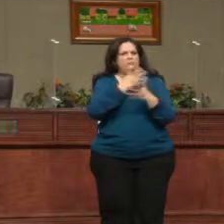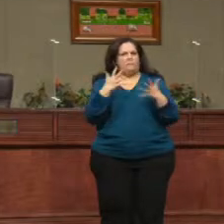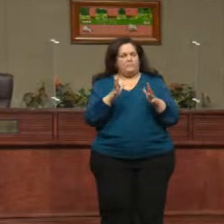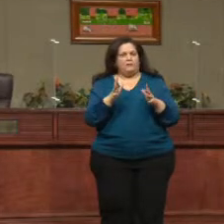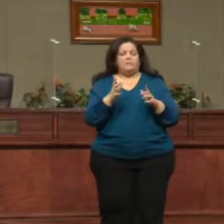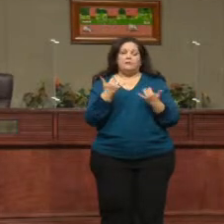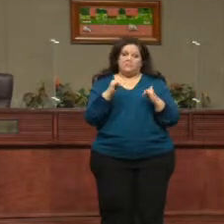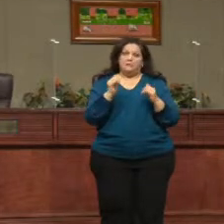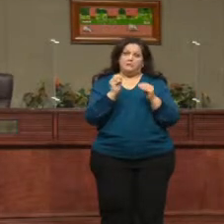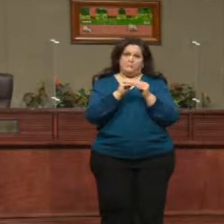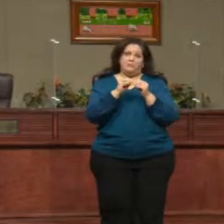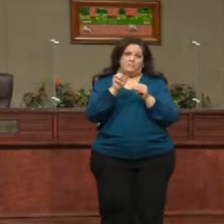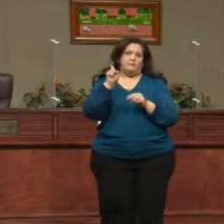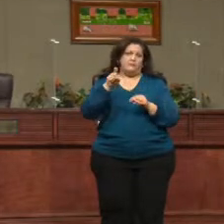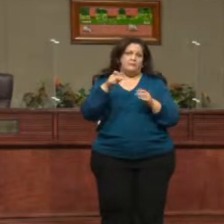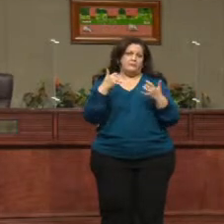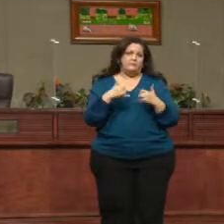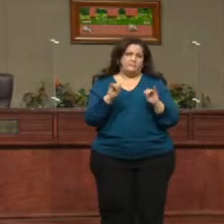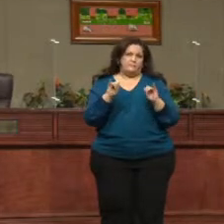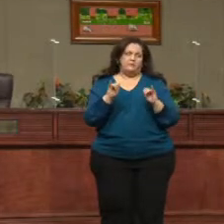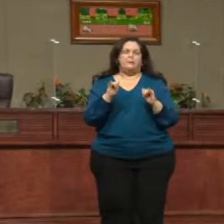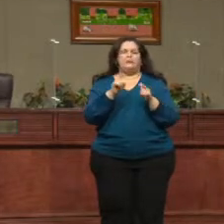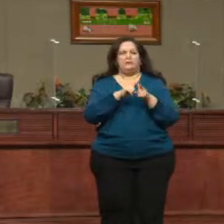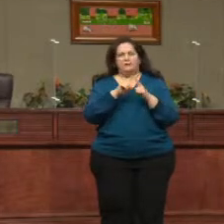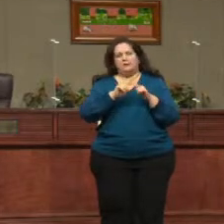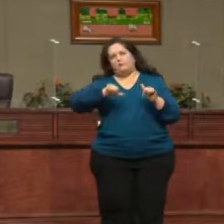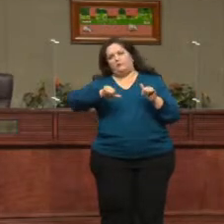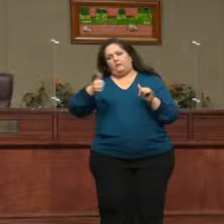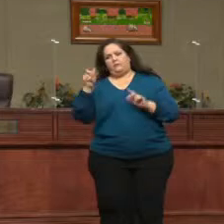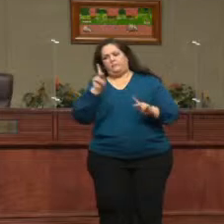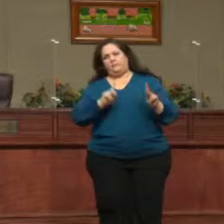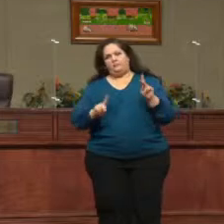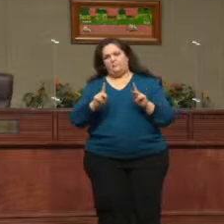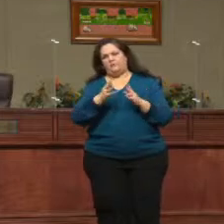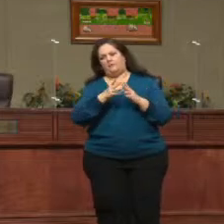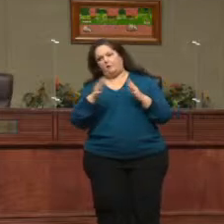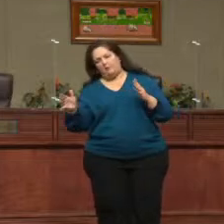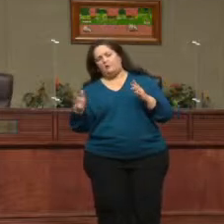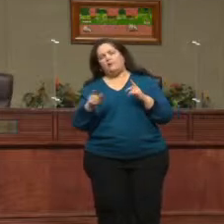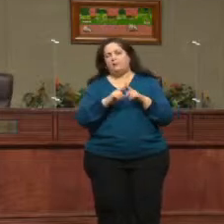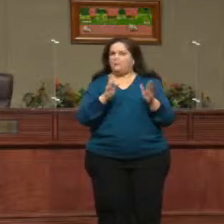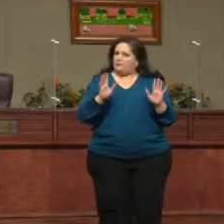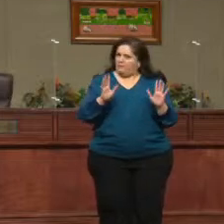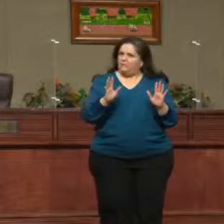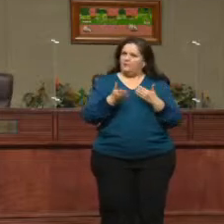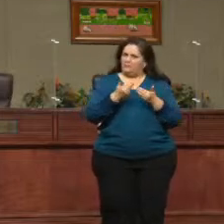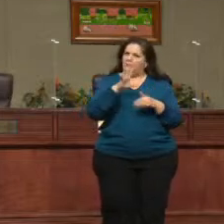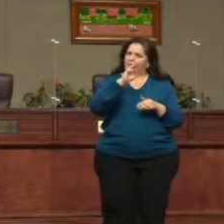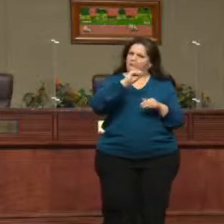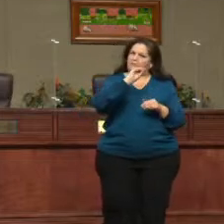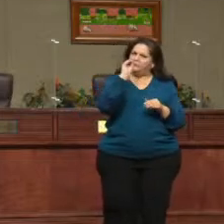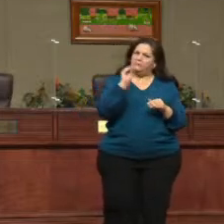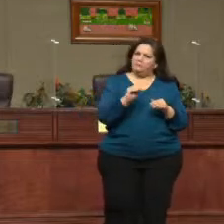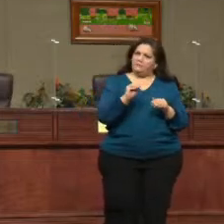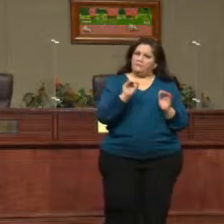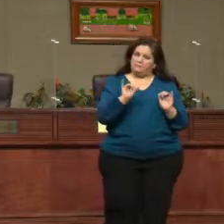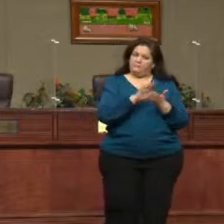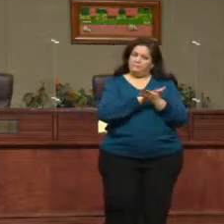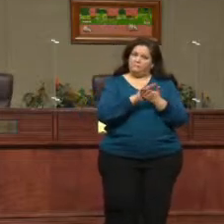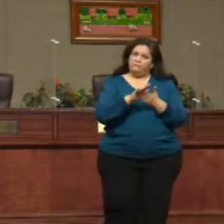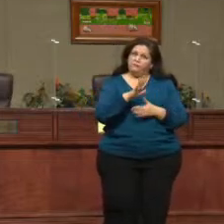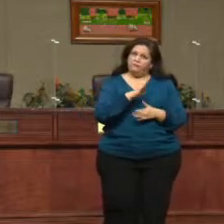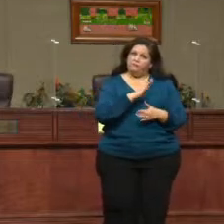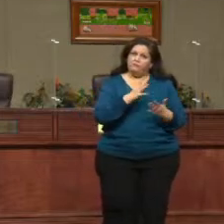go for the entire county, but at nearly 45%, 50% is looking pretty good for